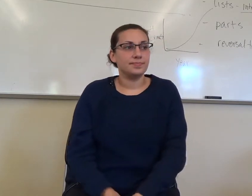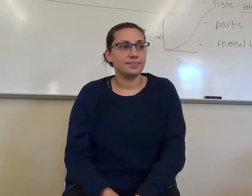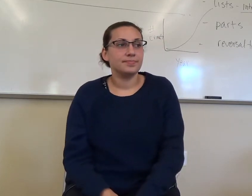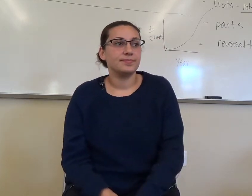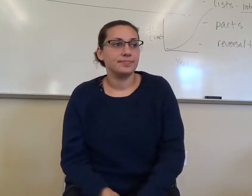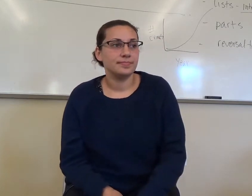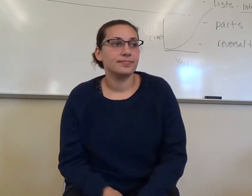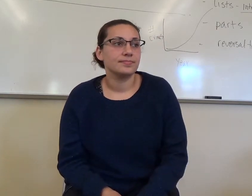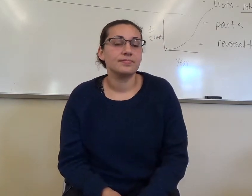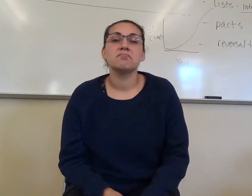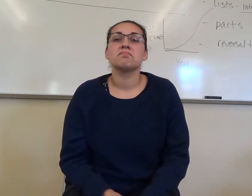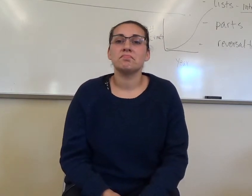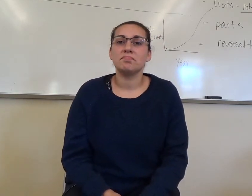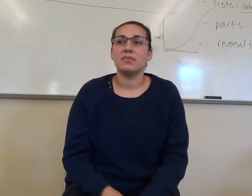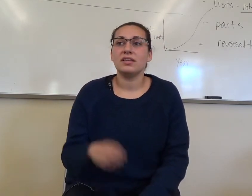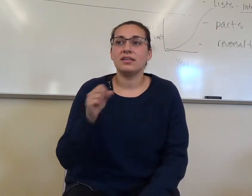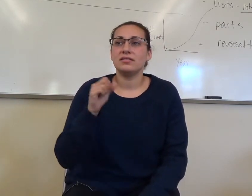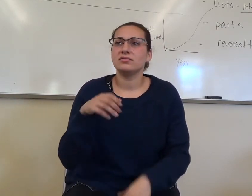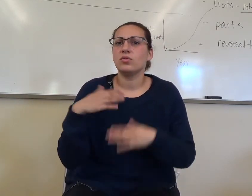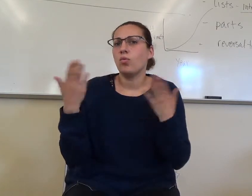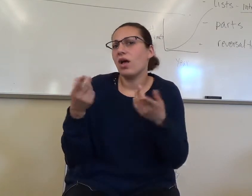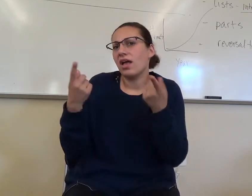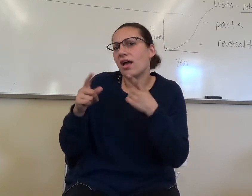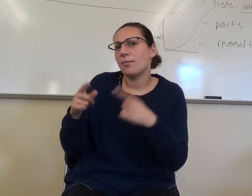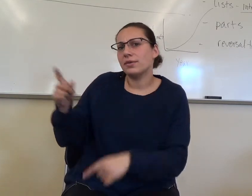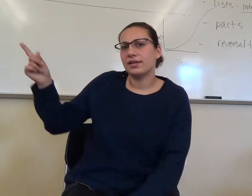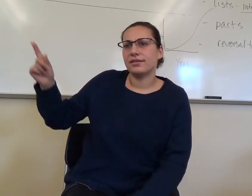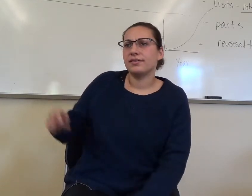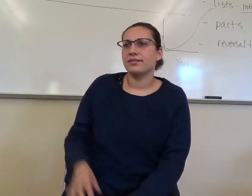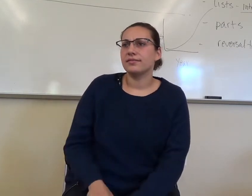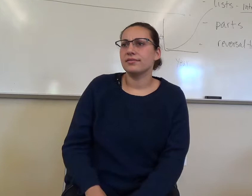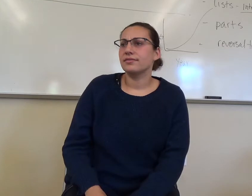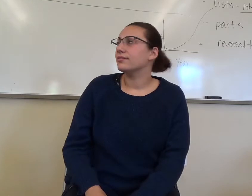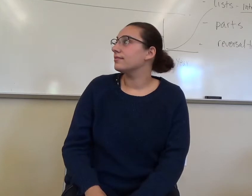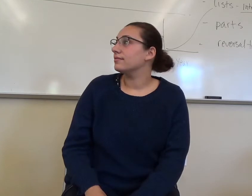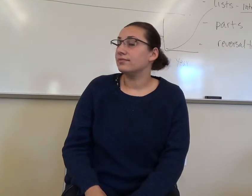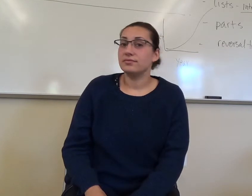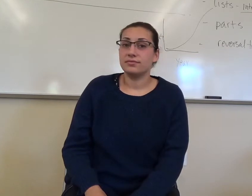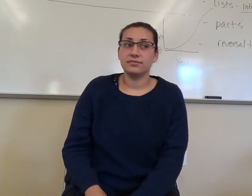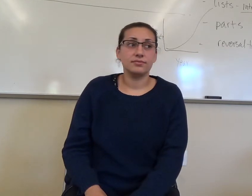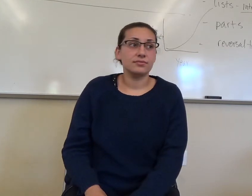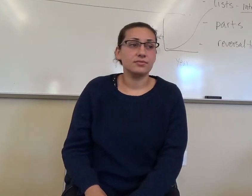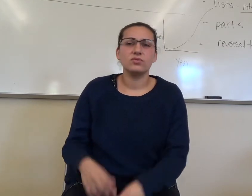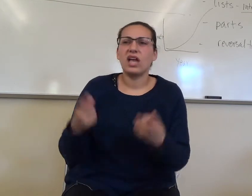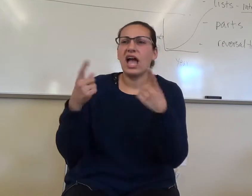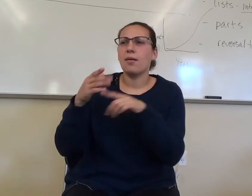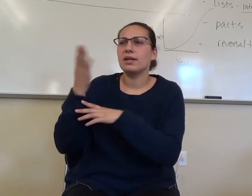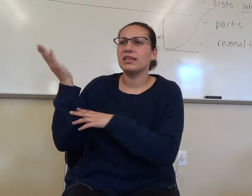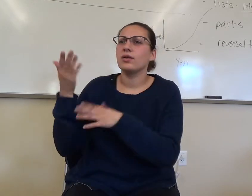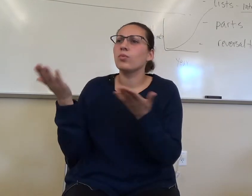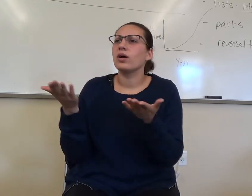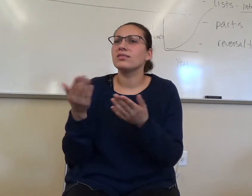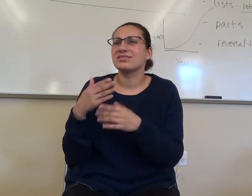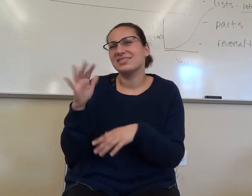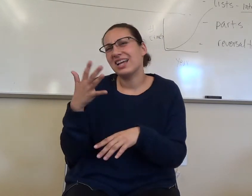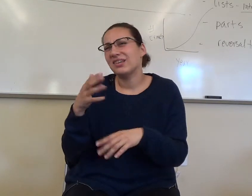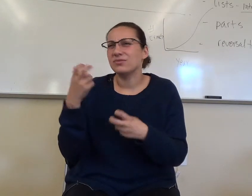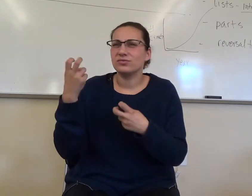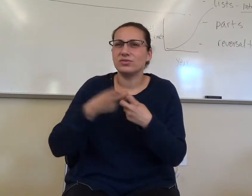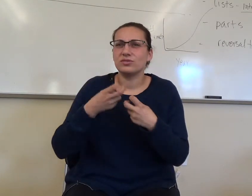So what is going on here? Anyone have trouble with this one? Yeah, this is a tricky one. And part of the